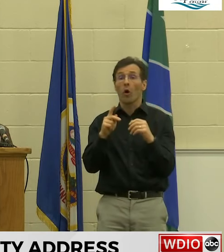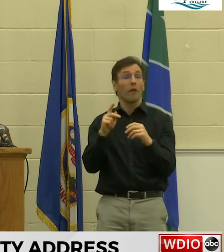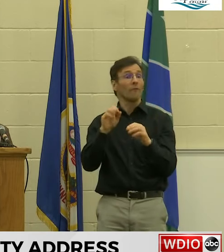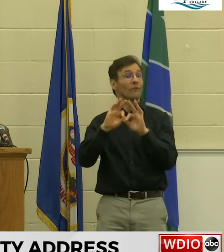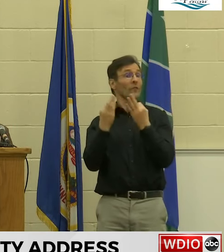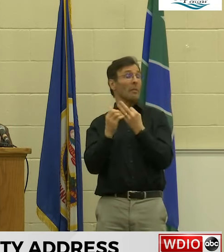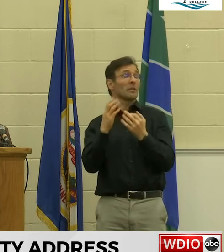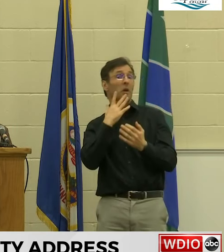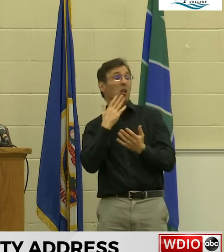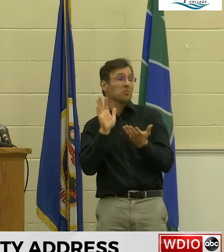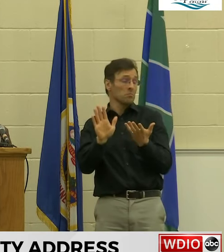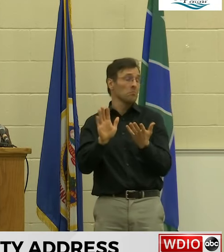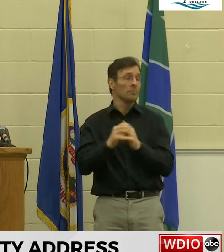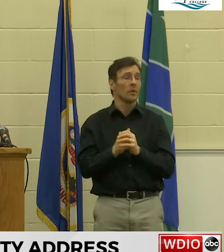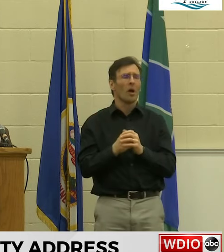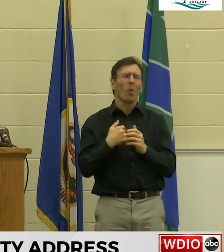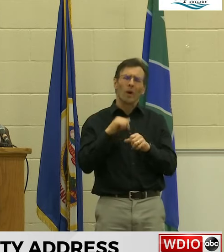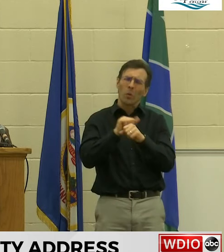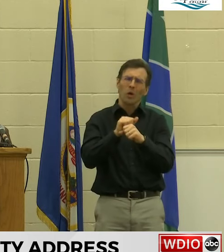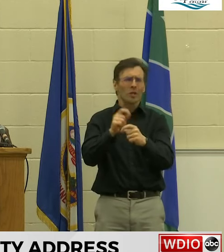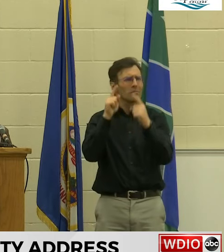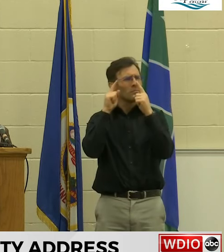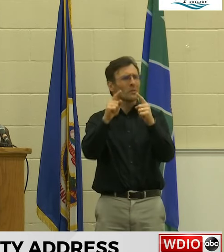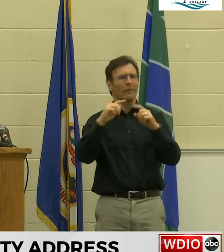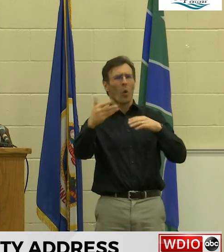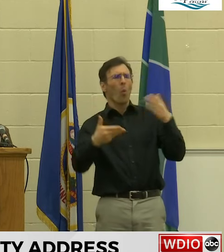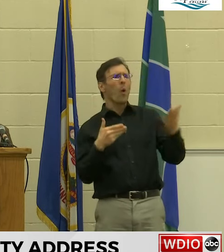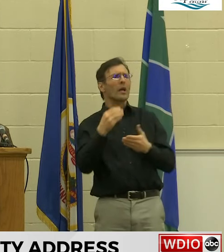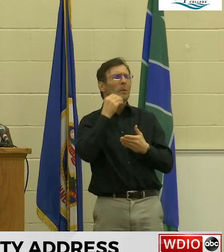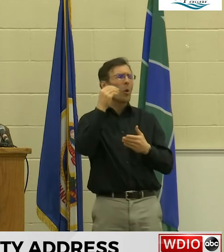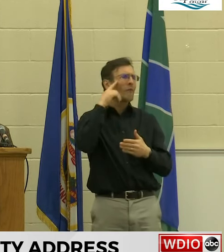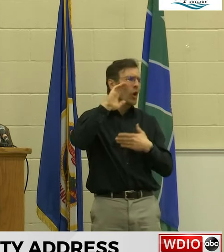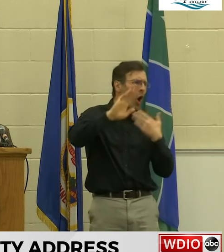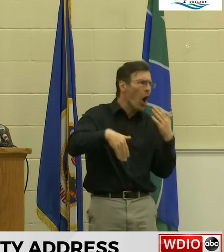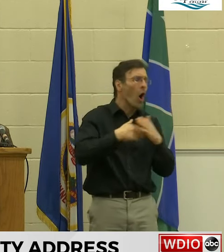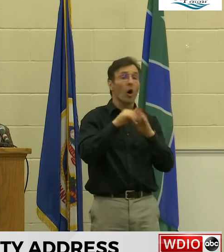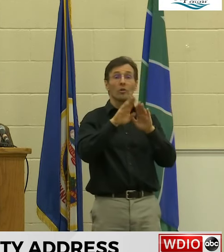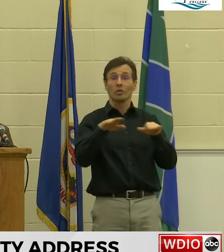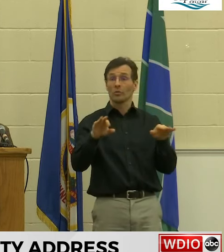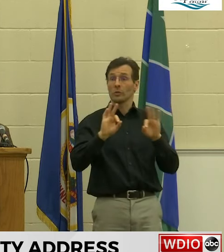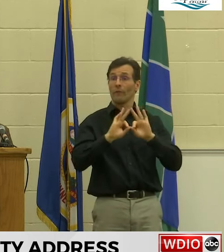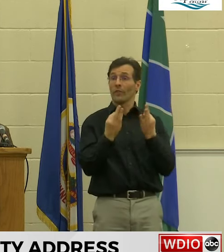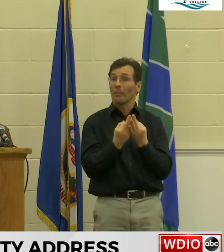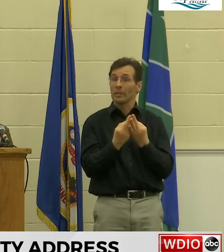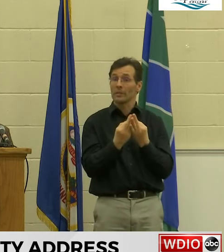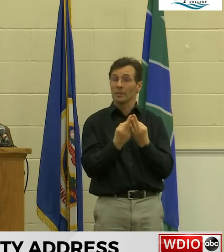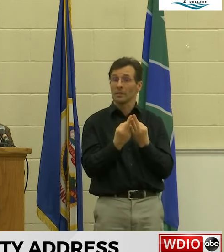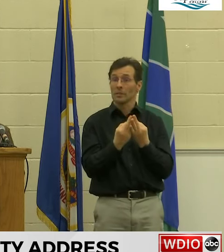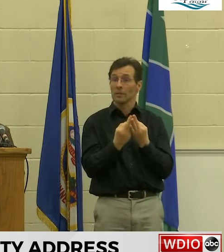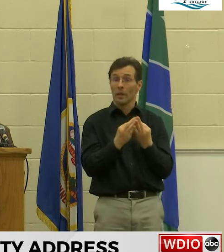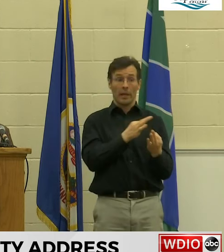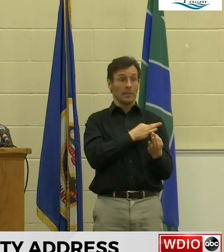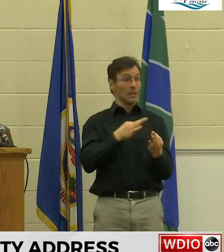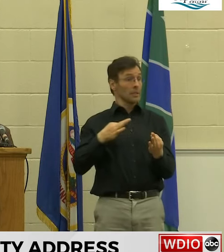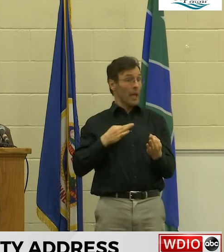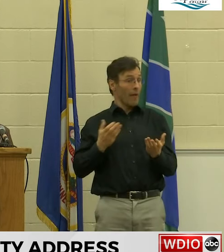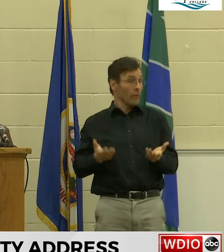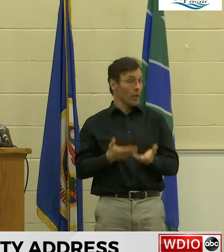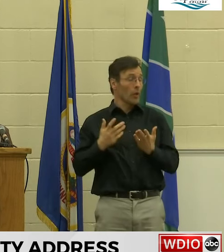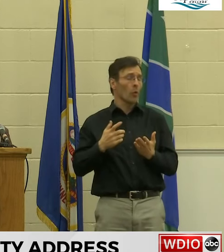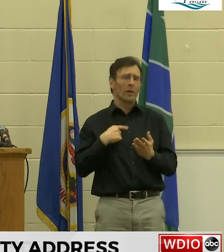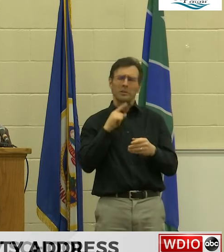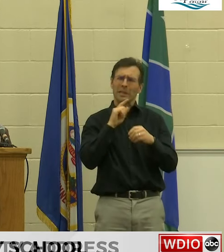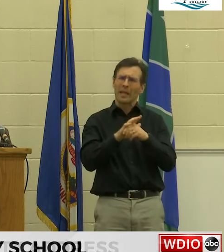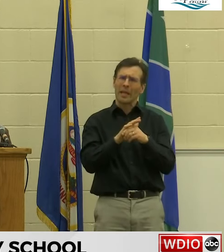to work to become a welcoming home for all of our children and families. And as a staff, we're dedicated to